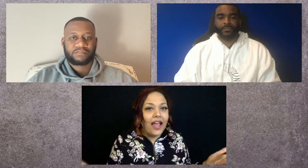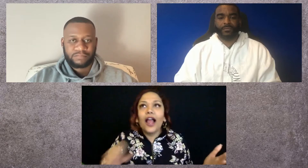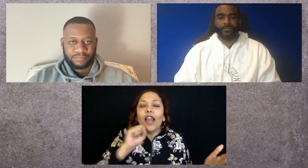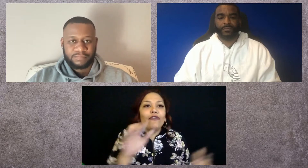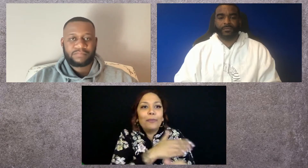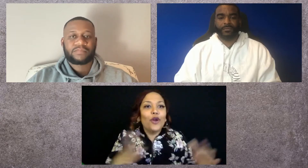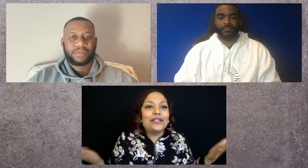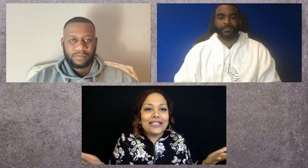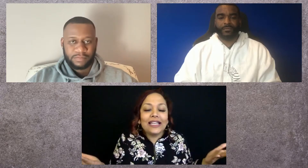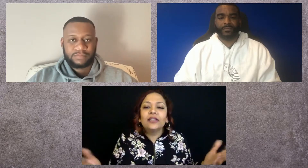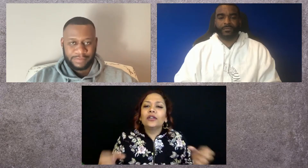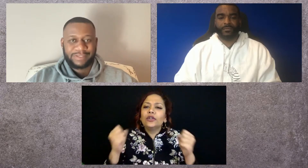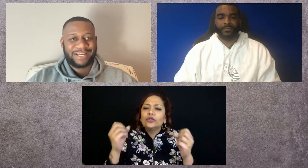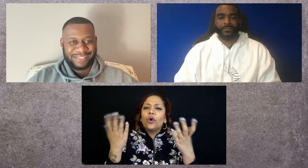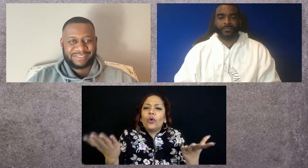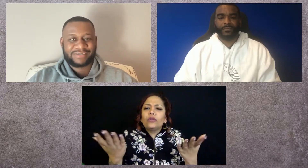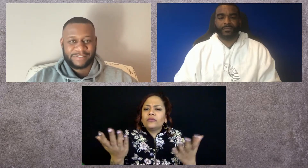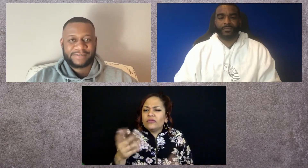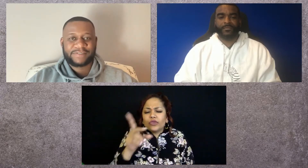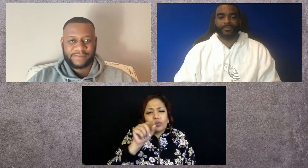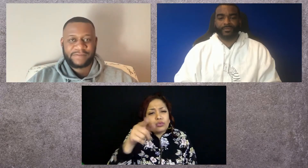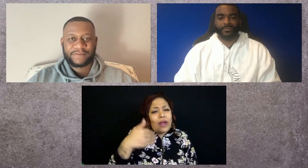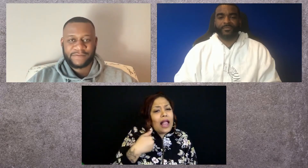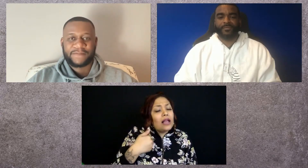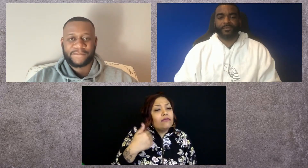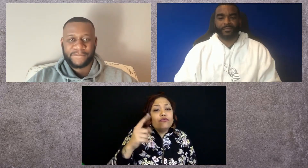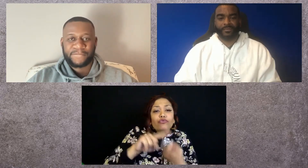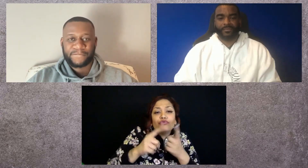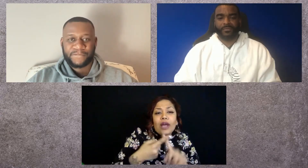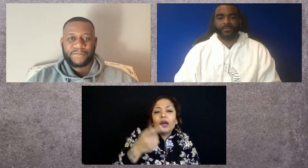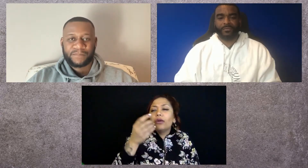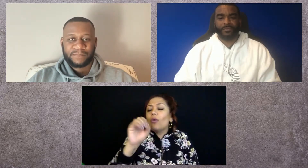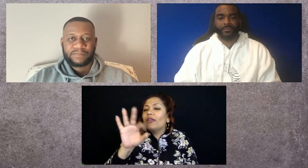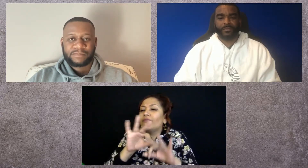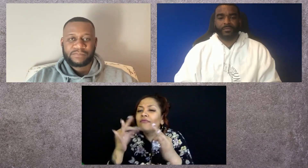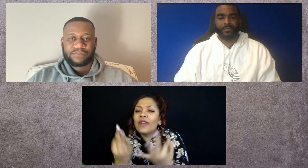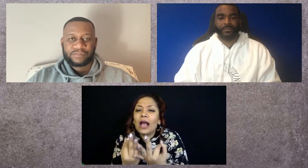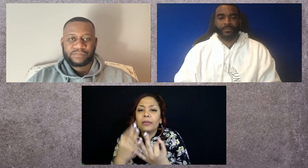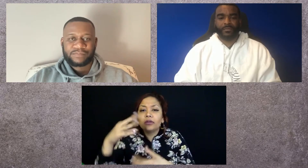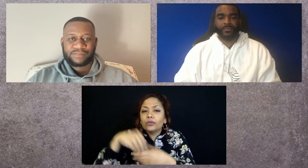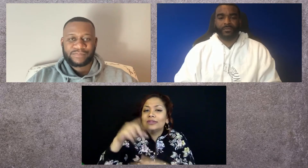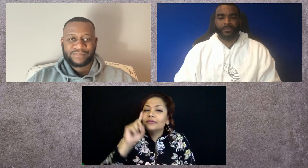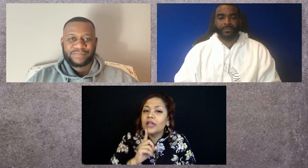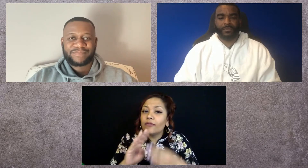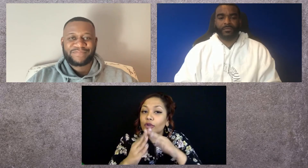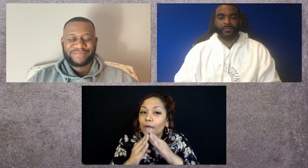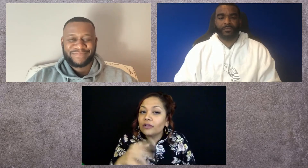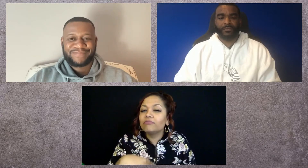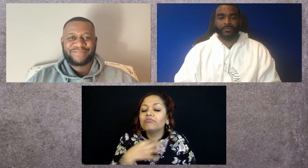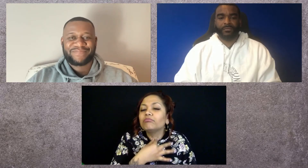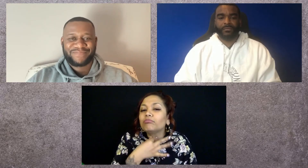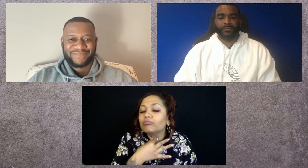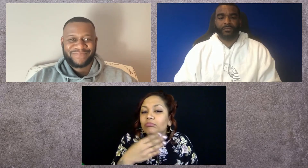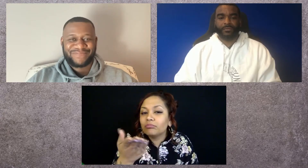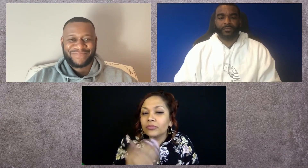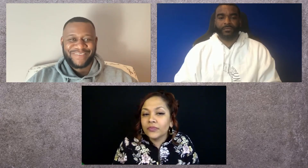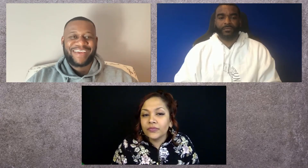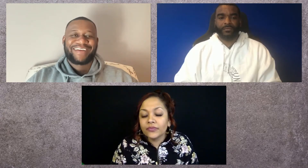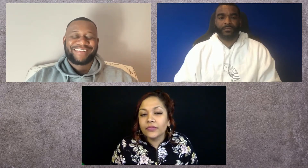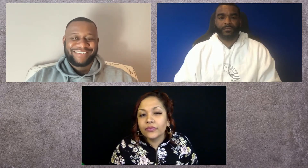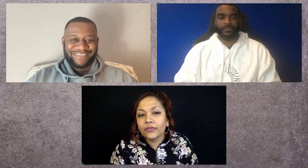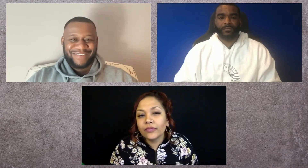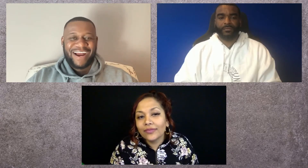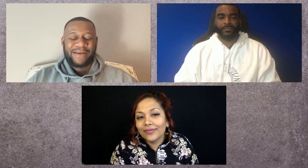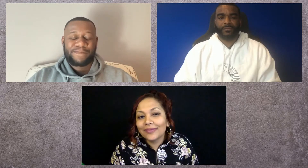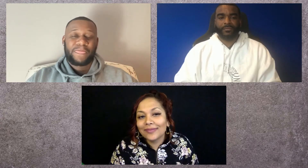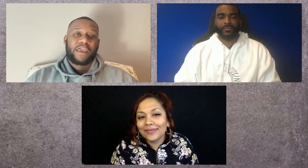people do enjoy music. You know that, right? I love music. Do you have friends or family in the deaf community? Just